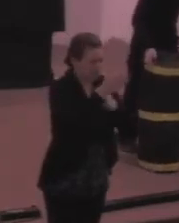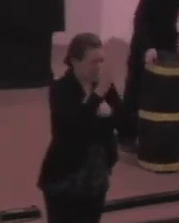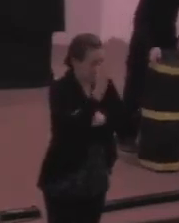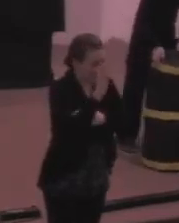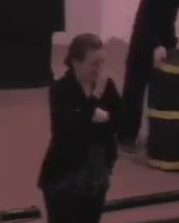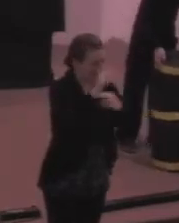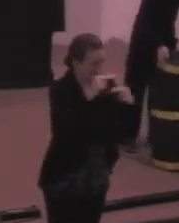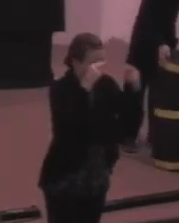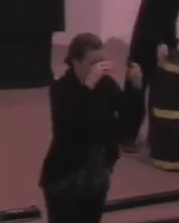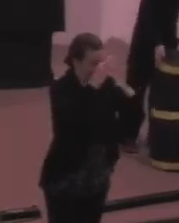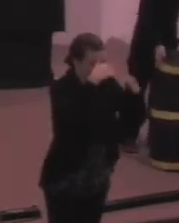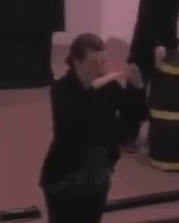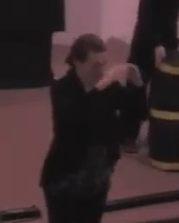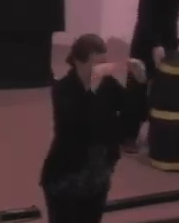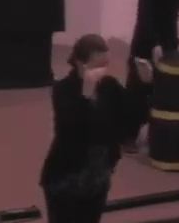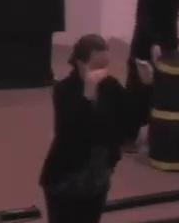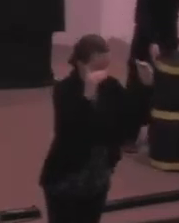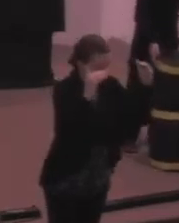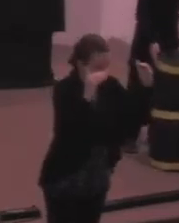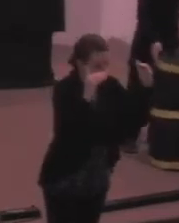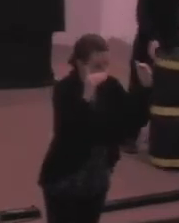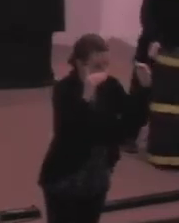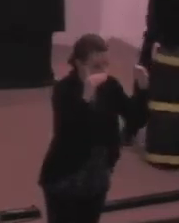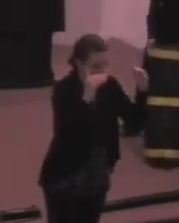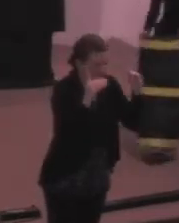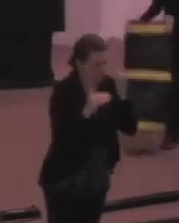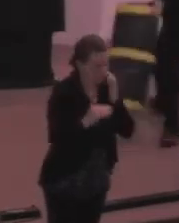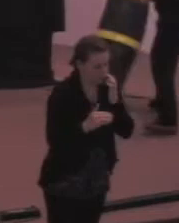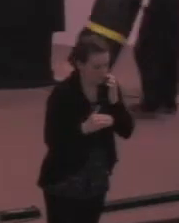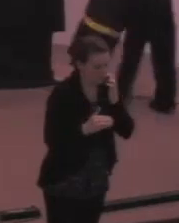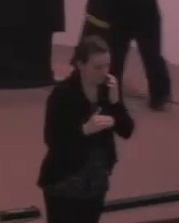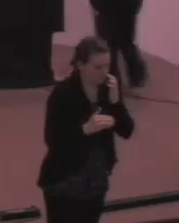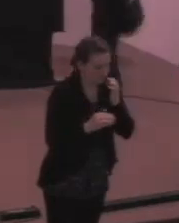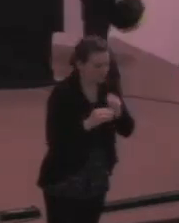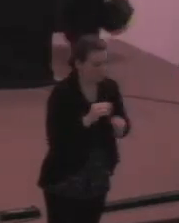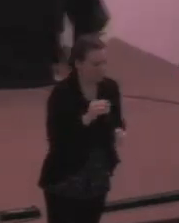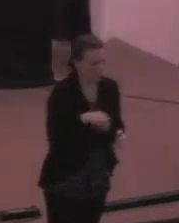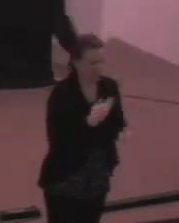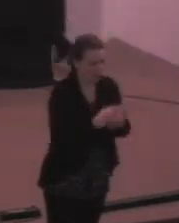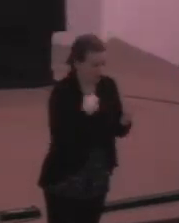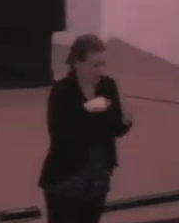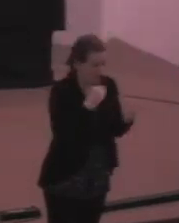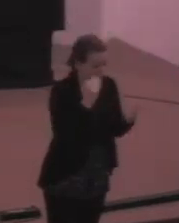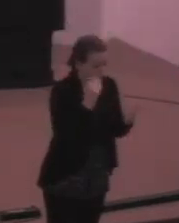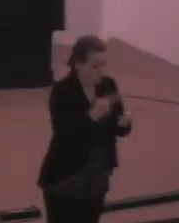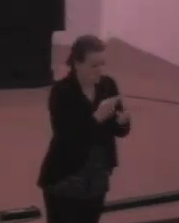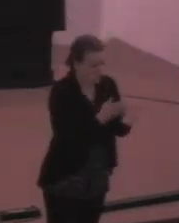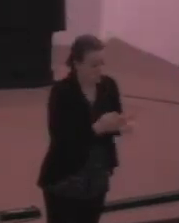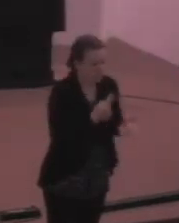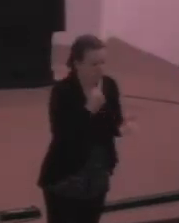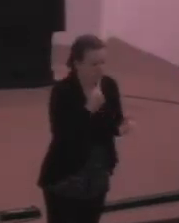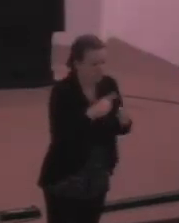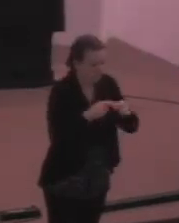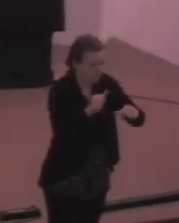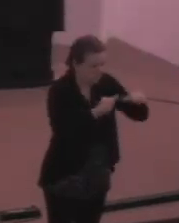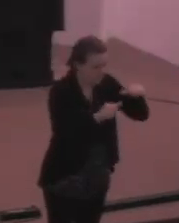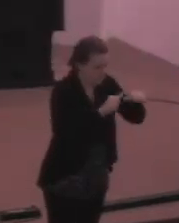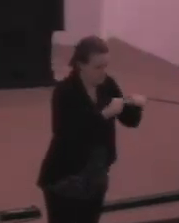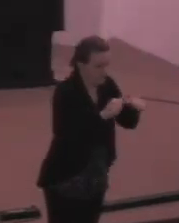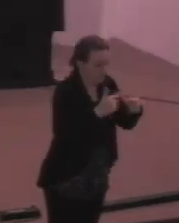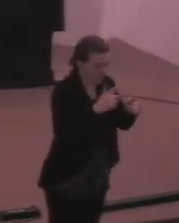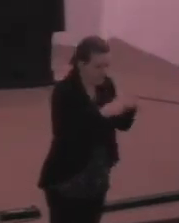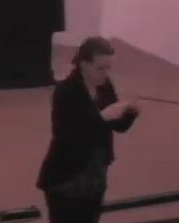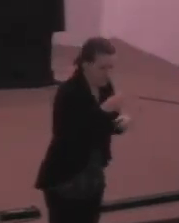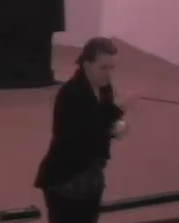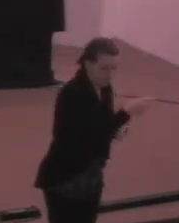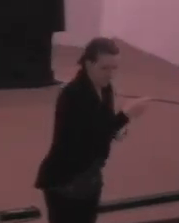and on earth peace to those to whom his favor rests." The shepherds said to one another, "Let's go to Bethlehem